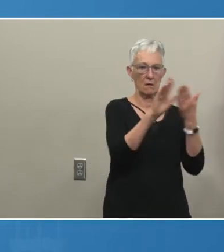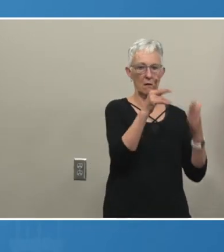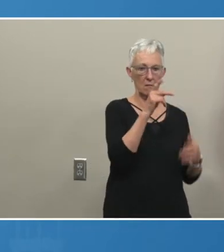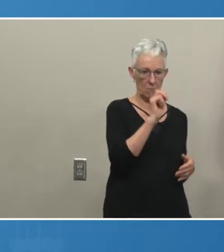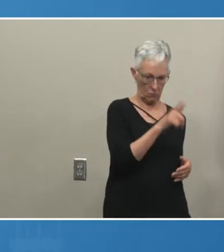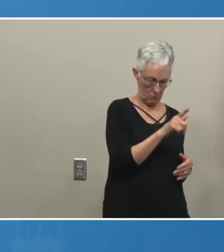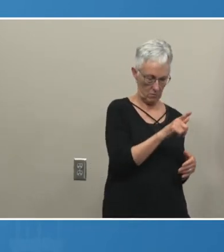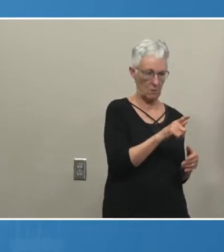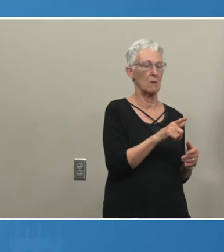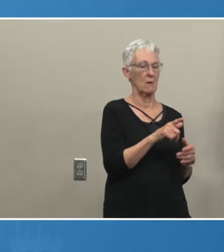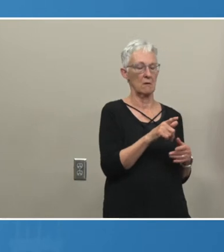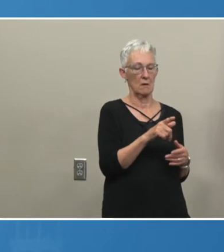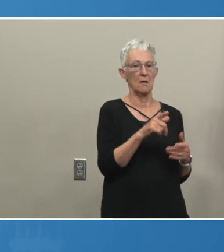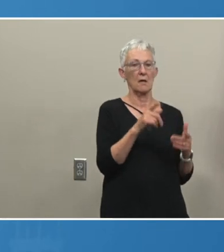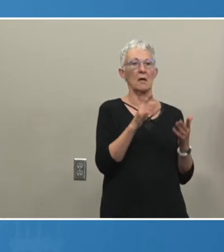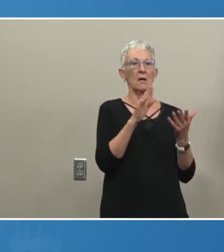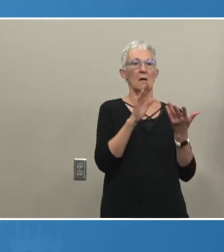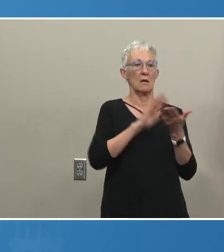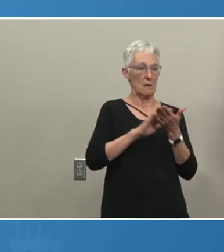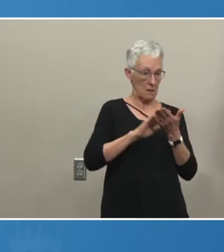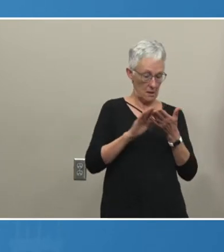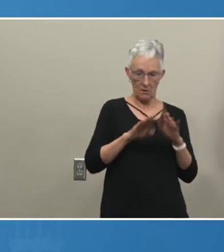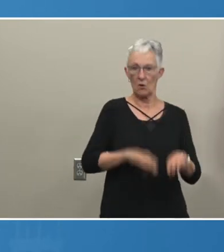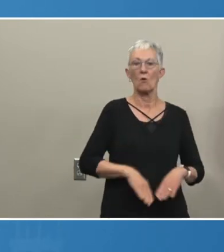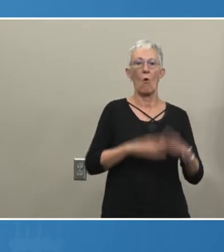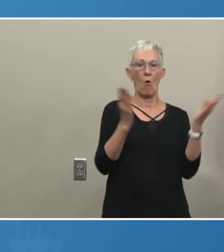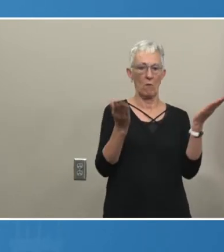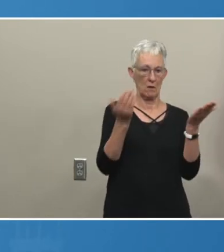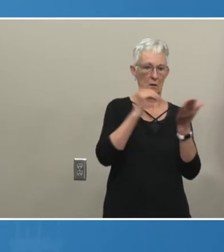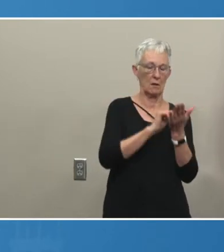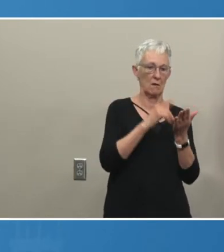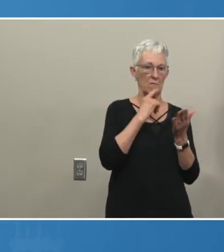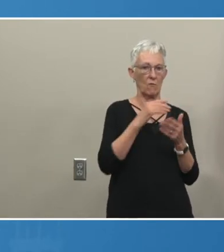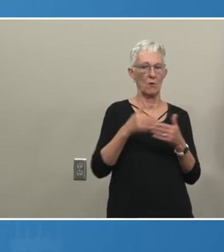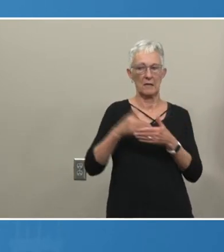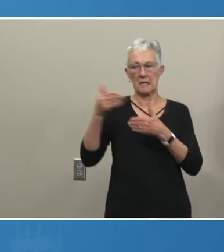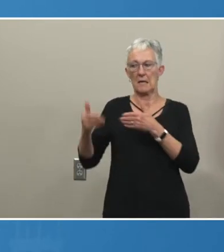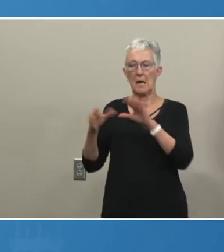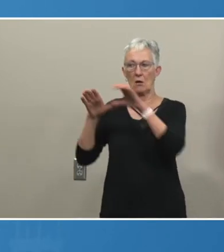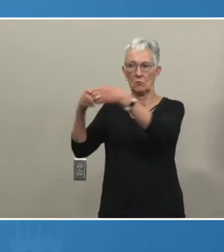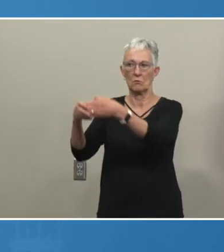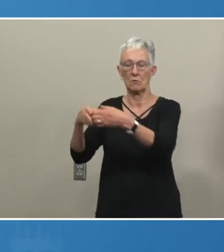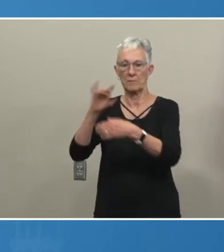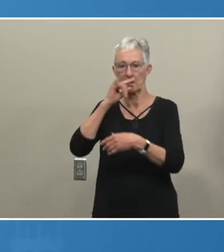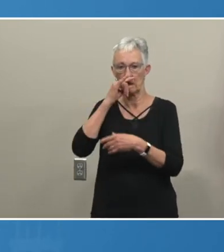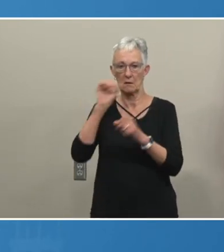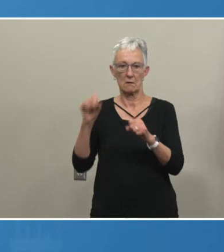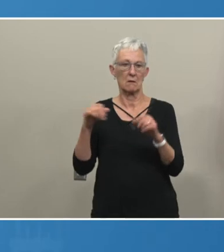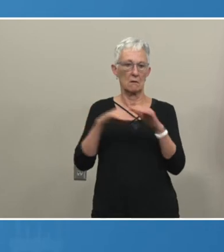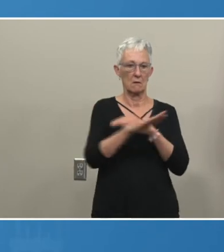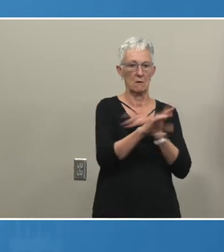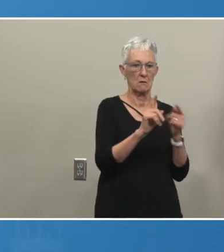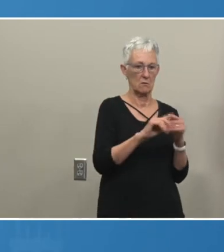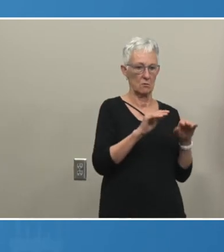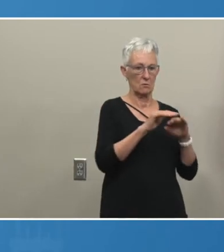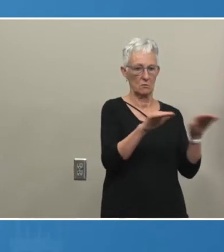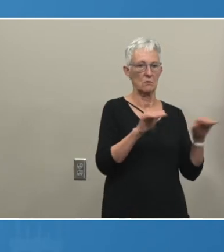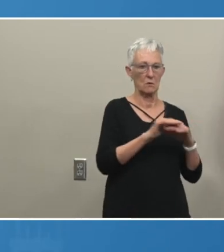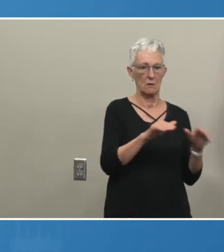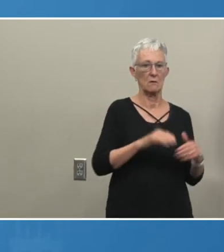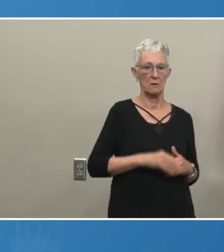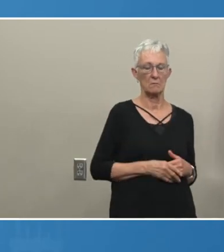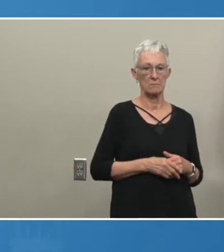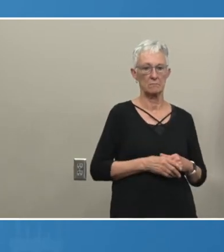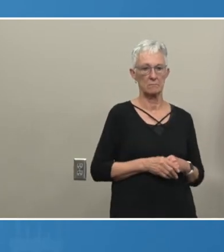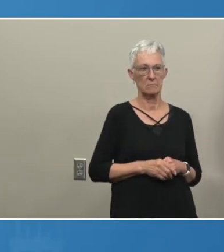then we would close the pool, disinfect surfaces, and then reopen so that another group of people would be able to swim later